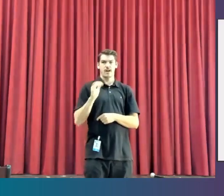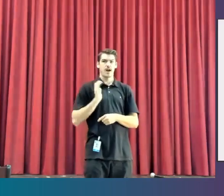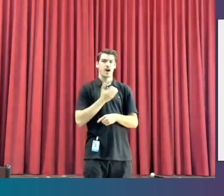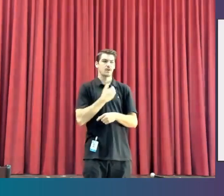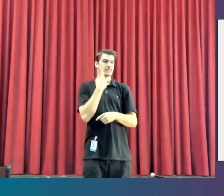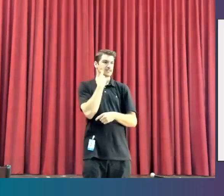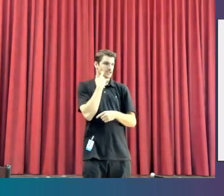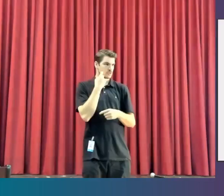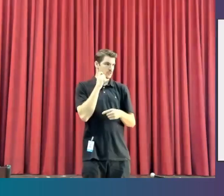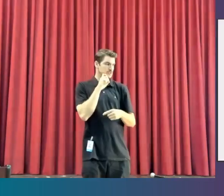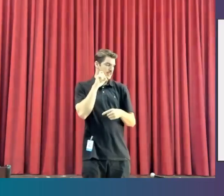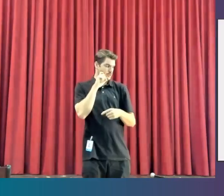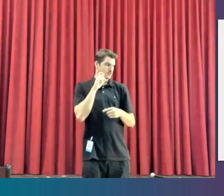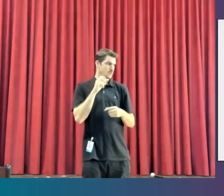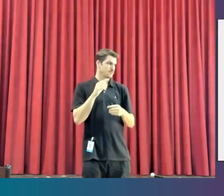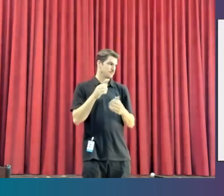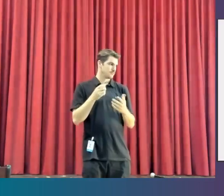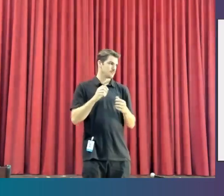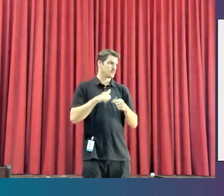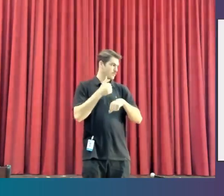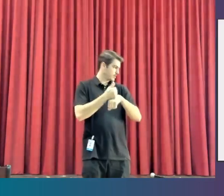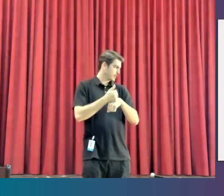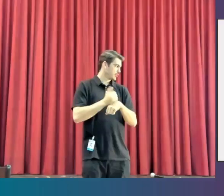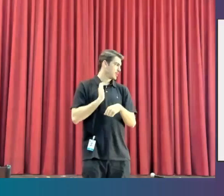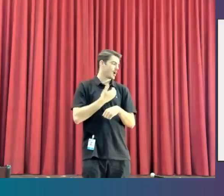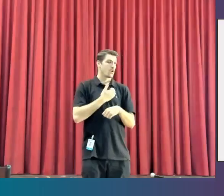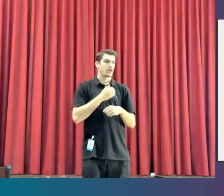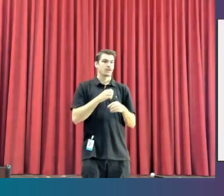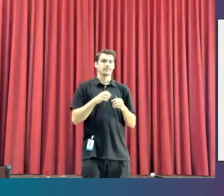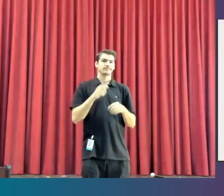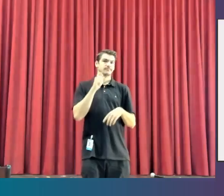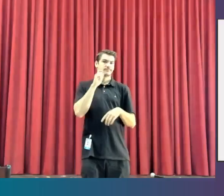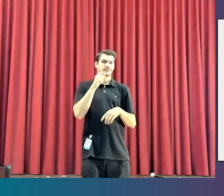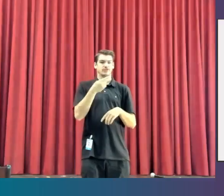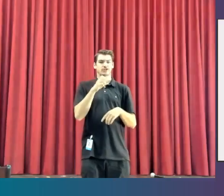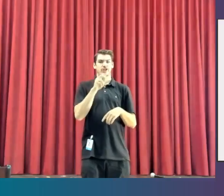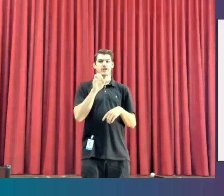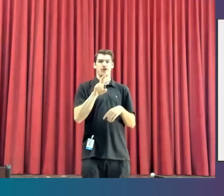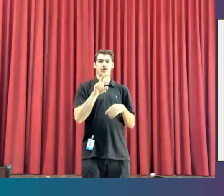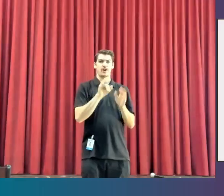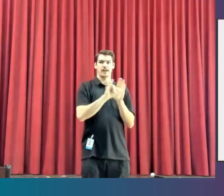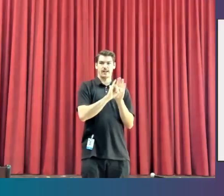orientation, our gender identity and gender expression,